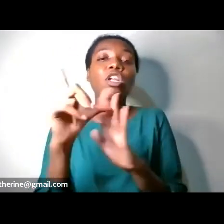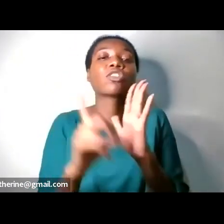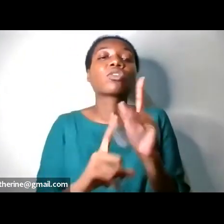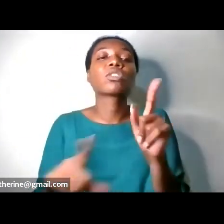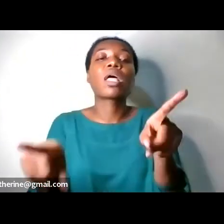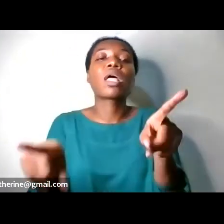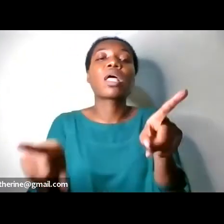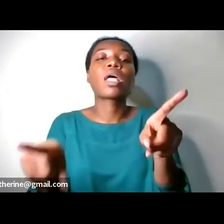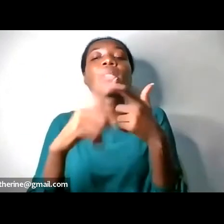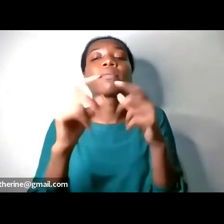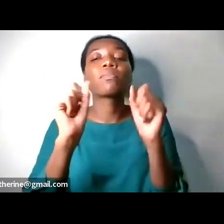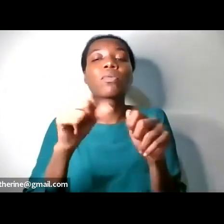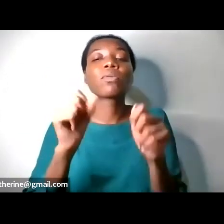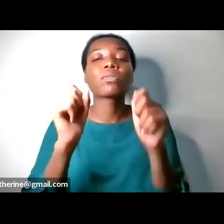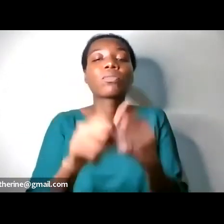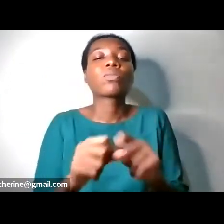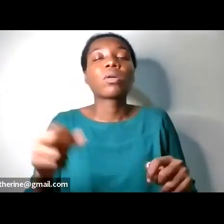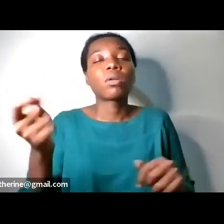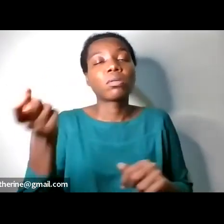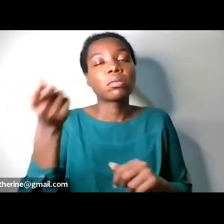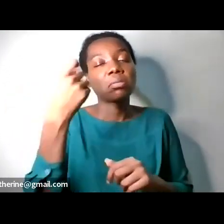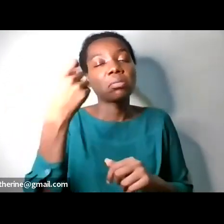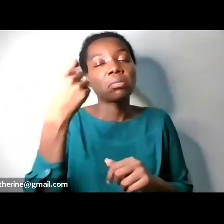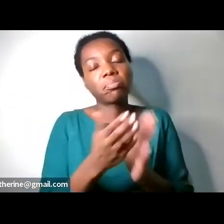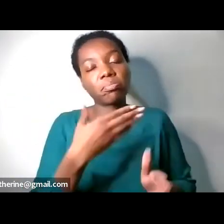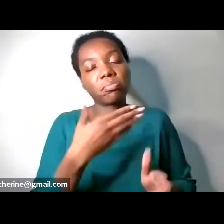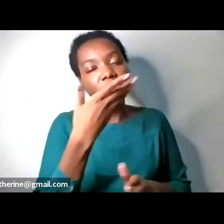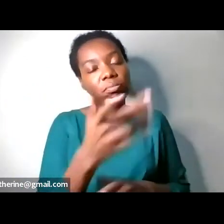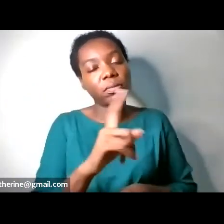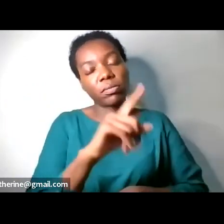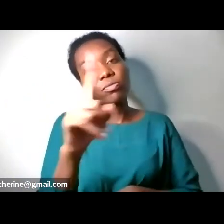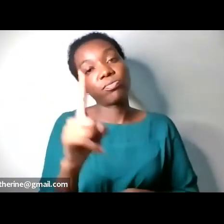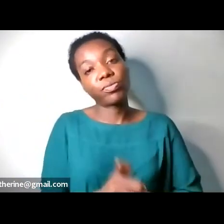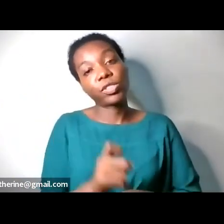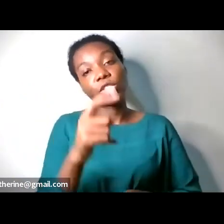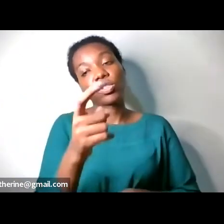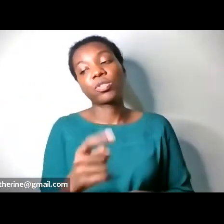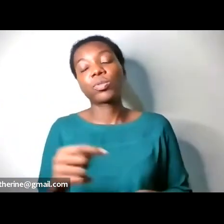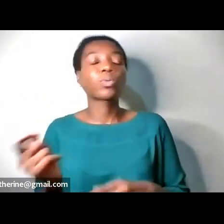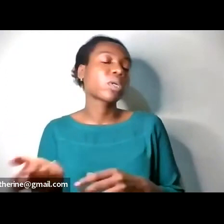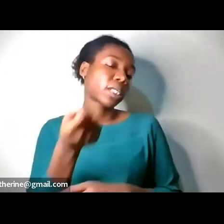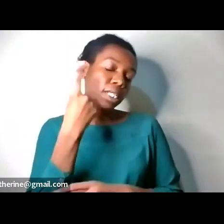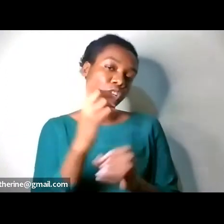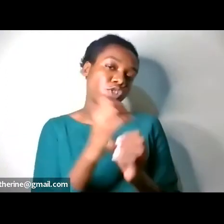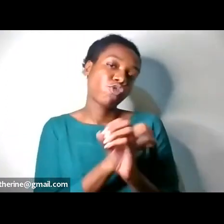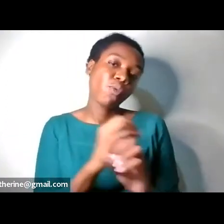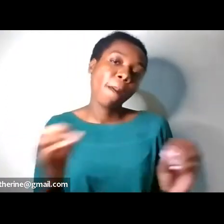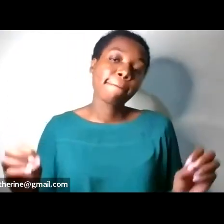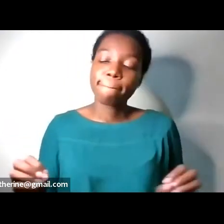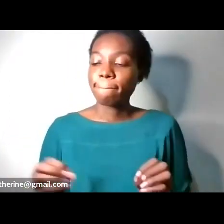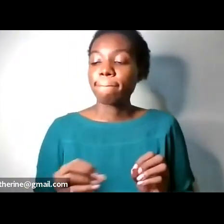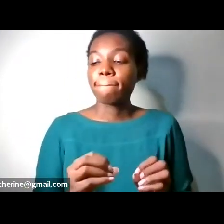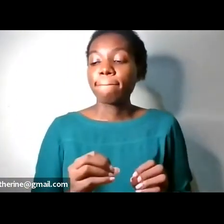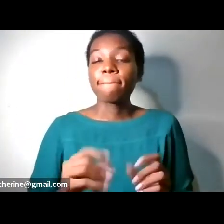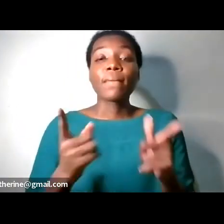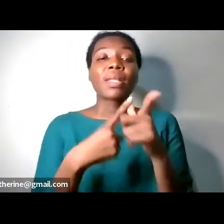that then you can be able to catch up and be able to answer some of the questions that you could not understand. And yeah,